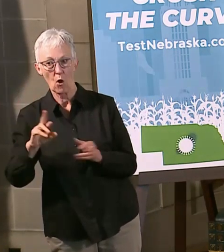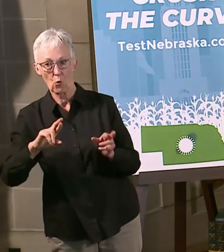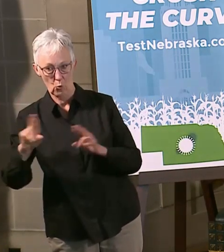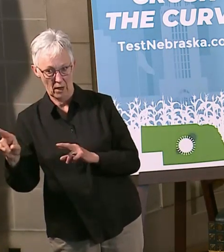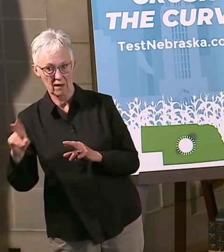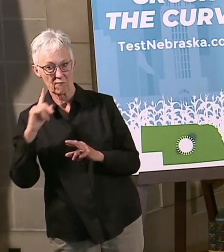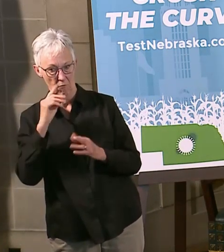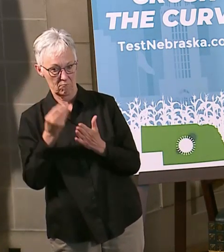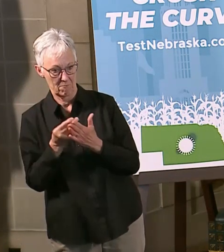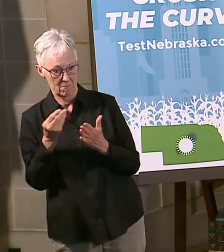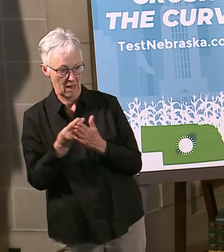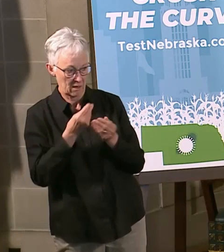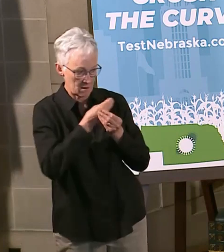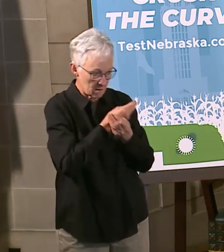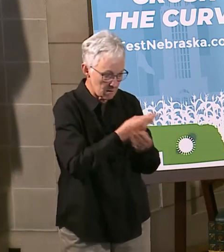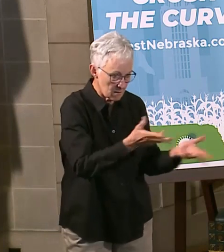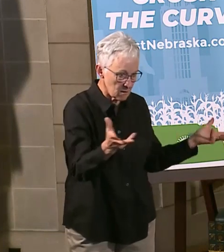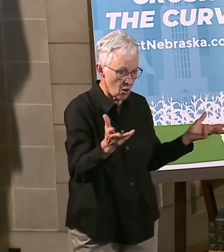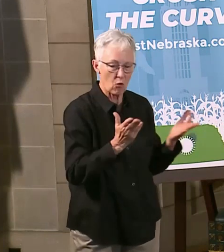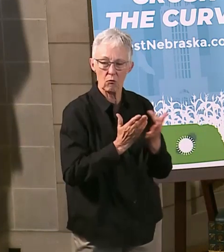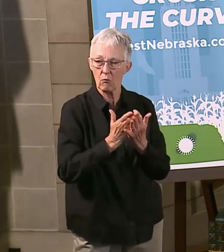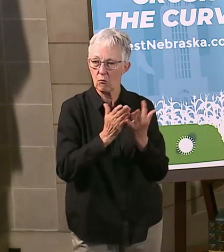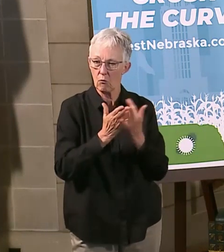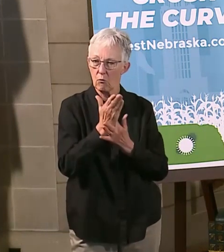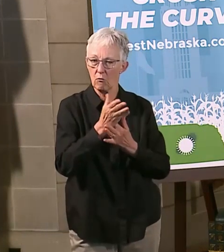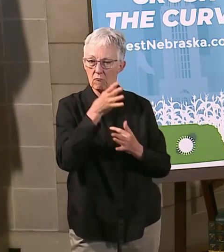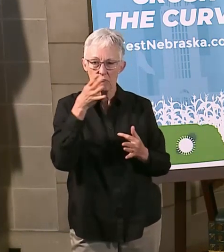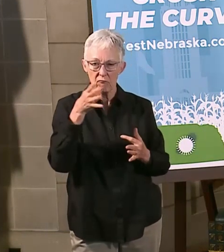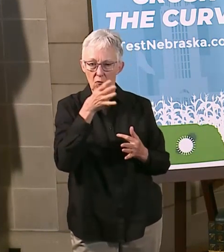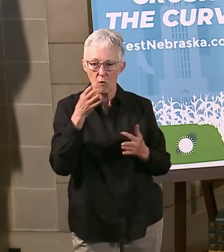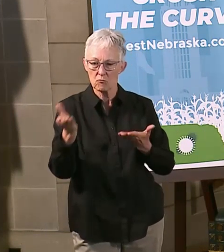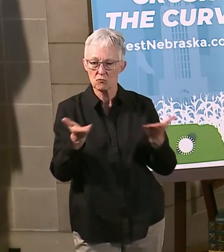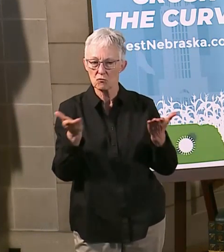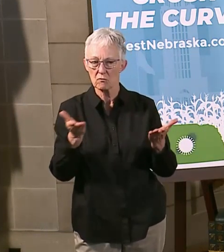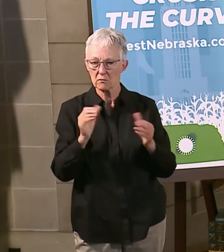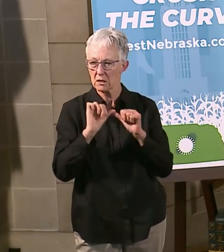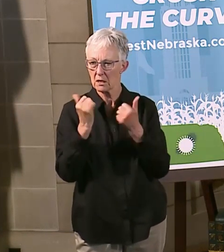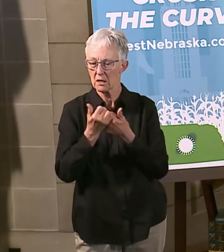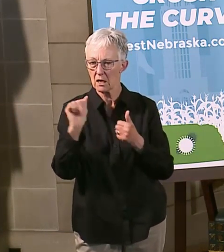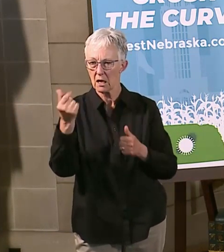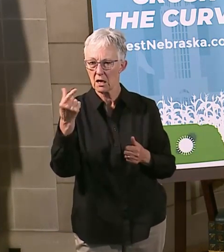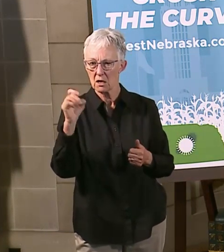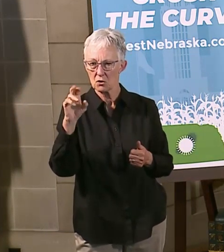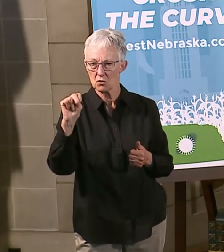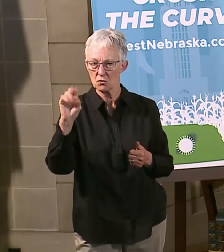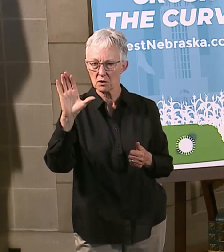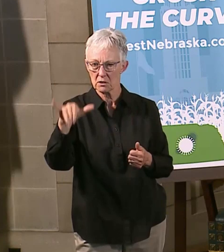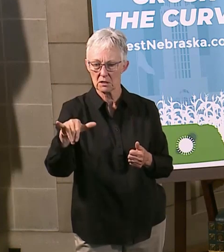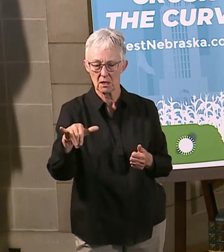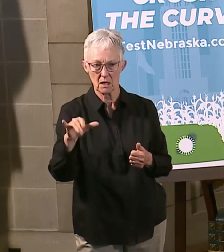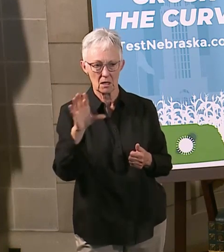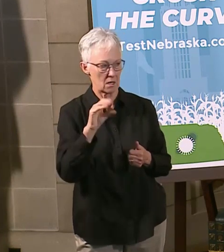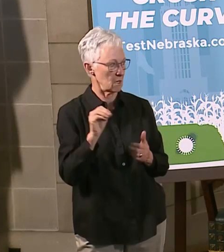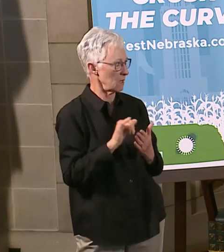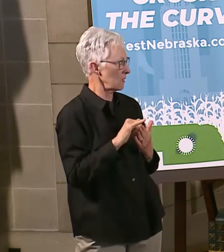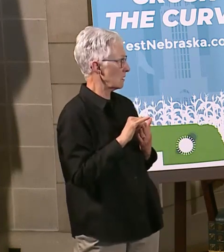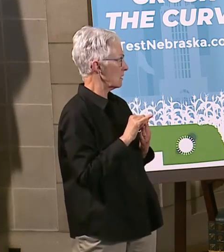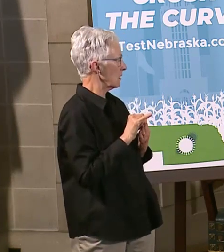administered by the Farm Service Agency. And then there's also a $3 million program for food purchases, and that will go